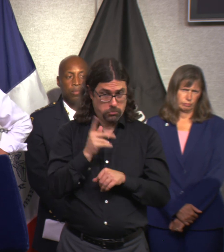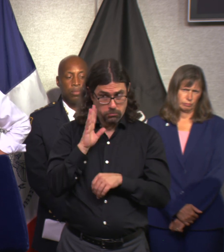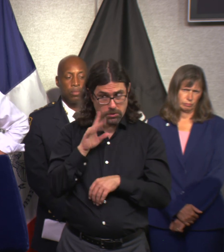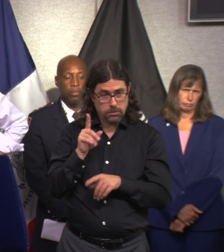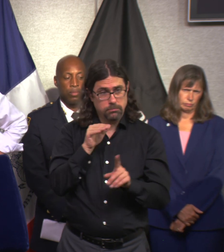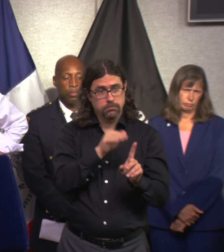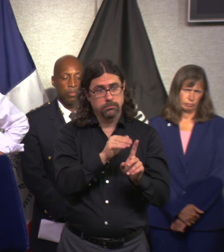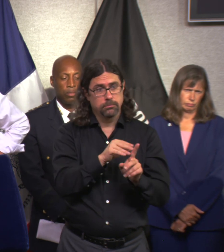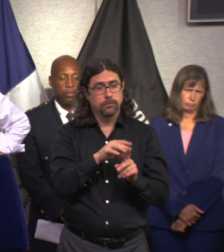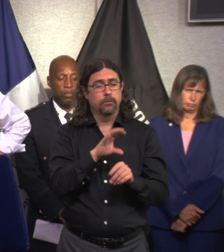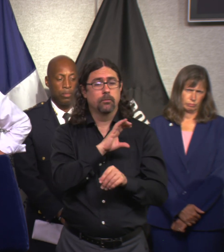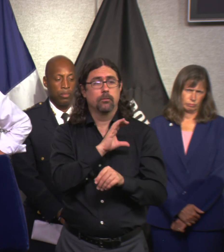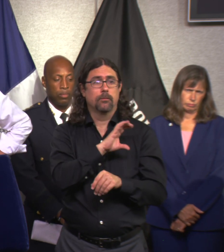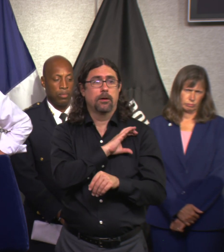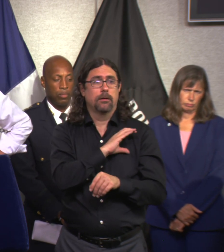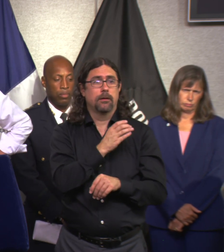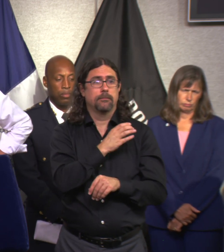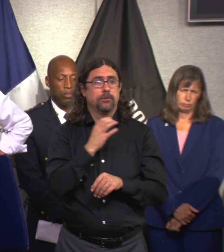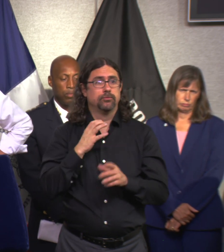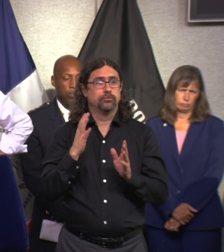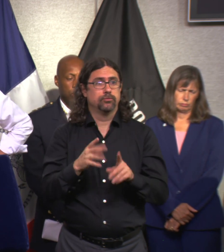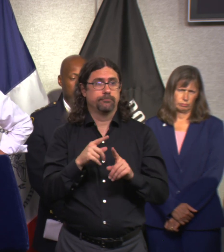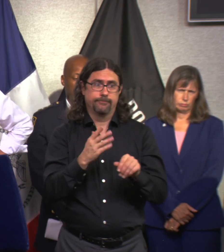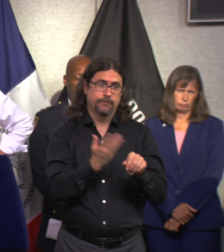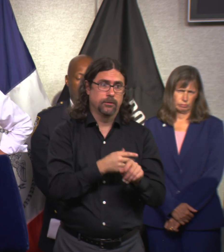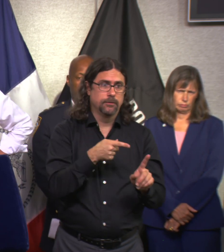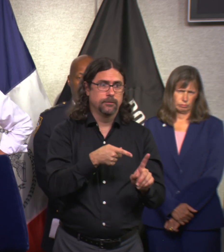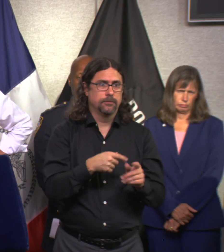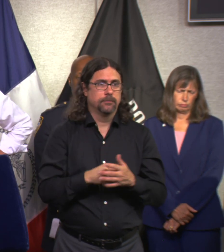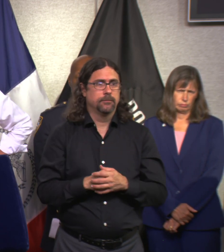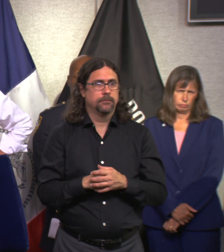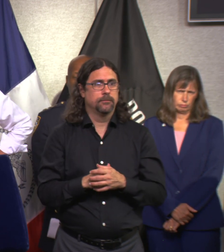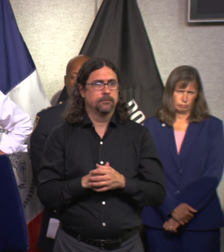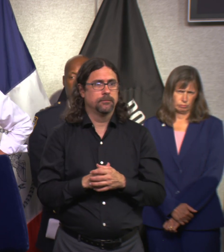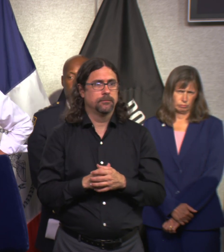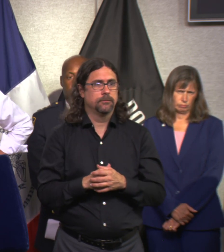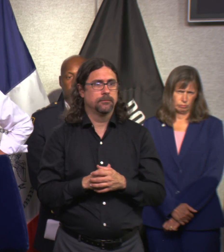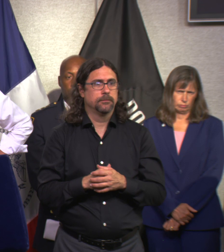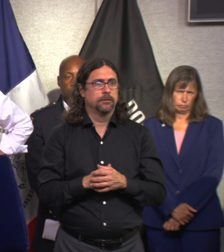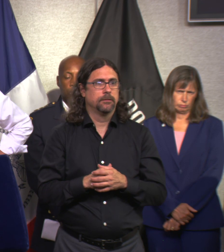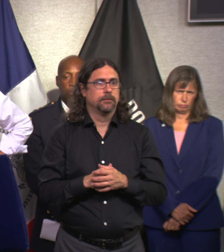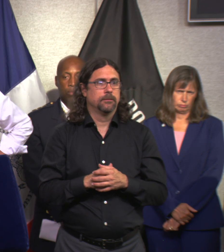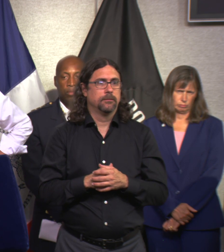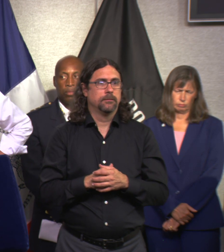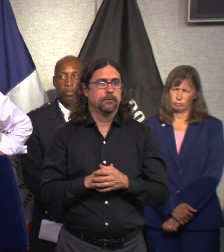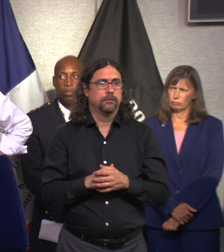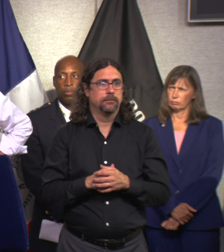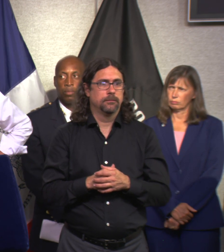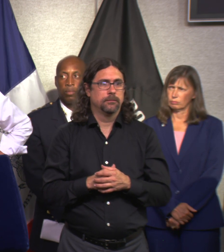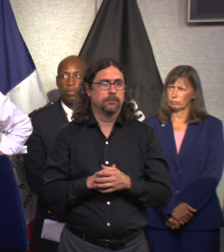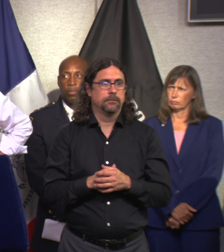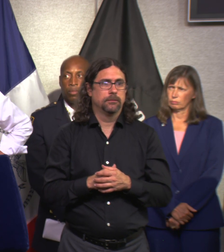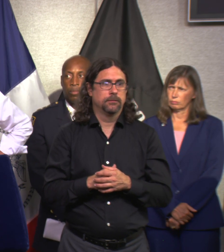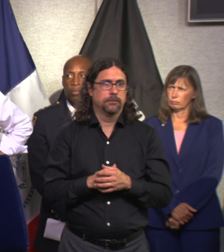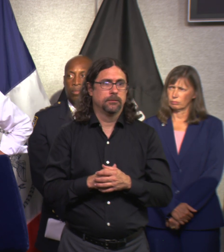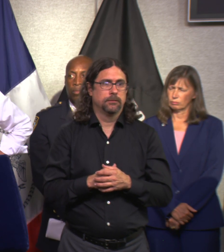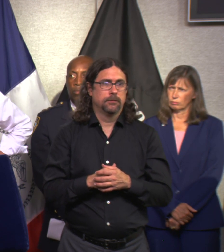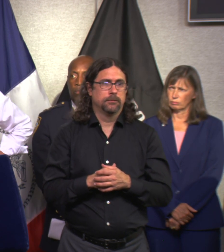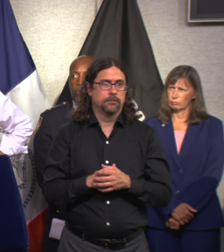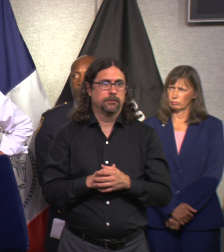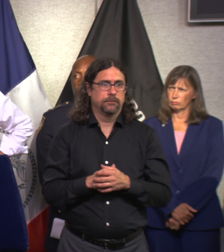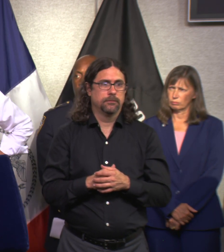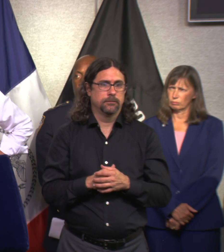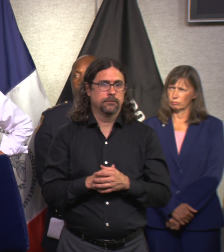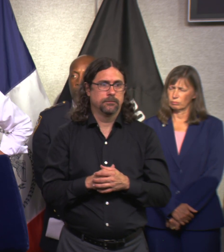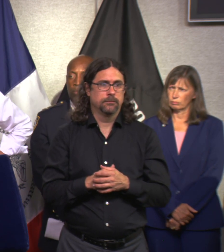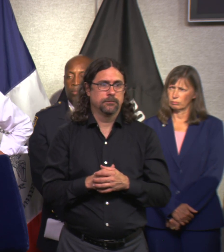the city with 11 demonstrations being planned because people are upset about the decision? Again, this is a